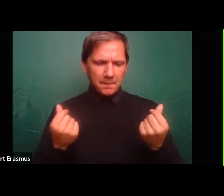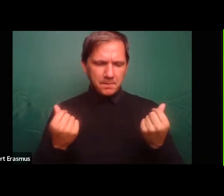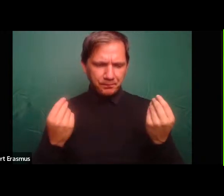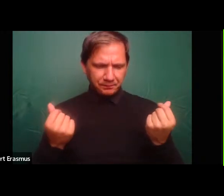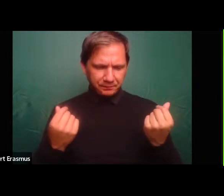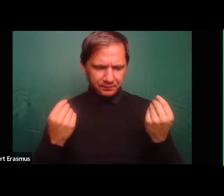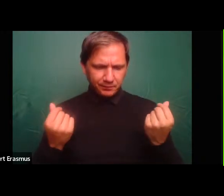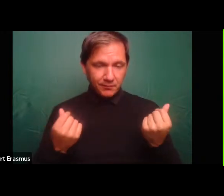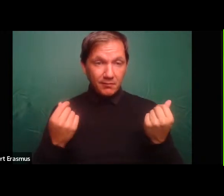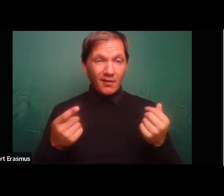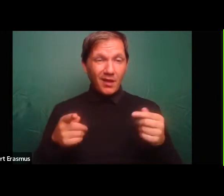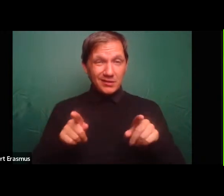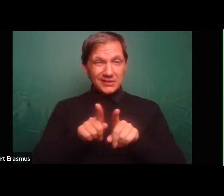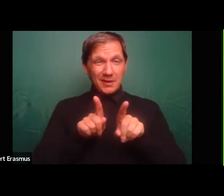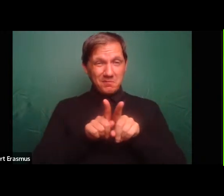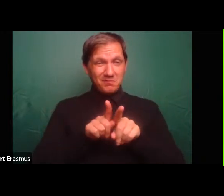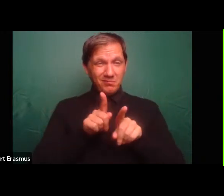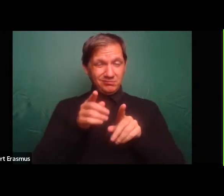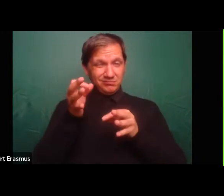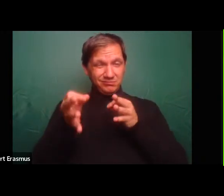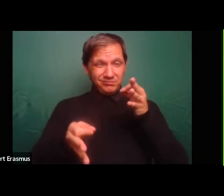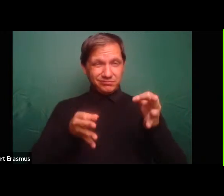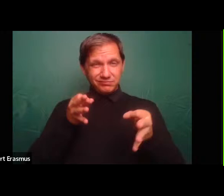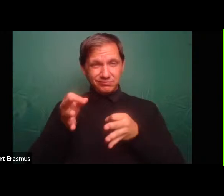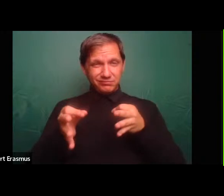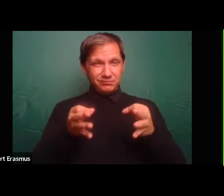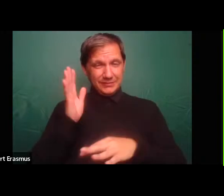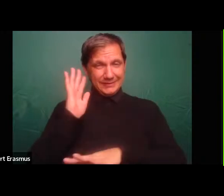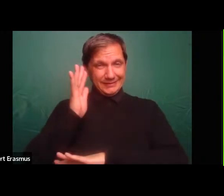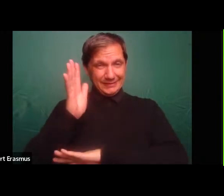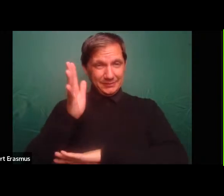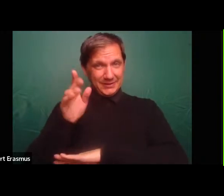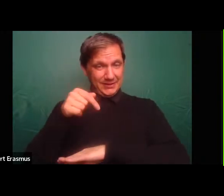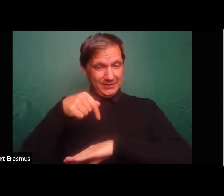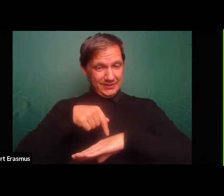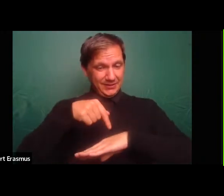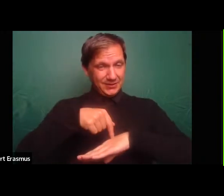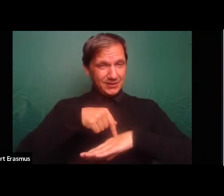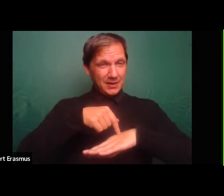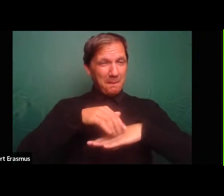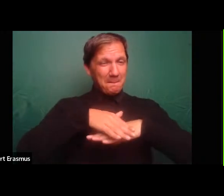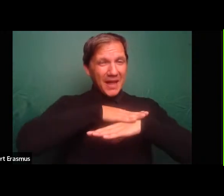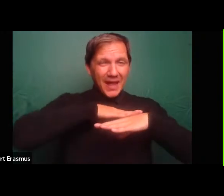at a basic school level, the lack of